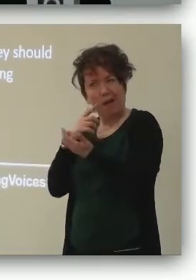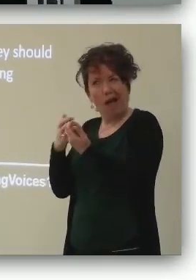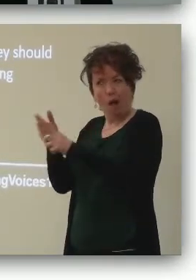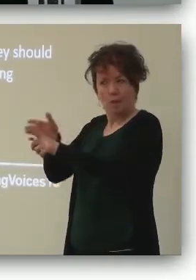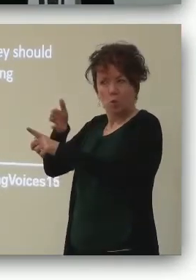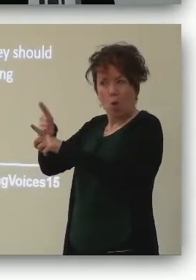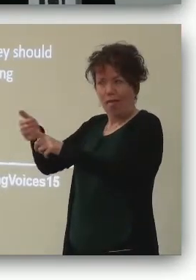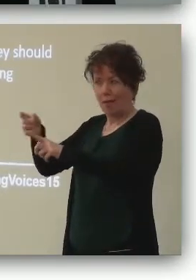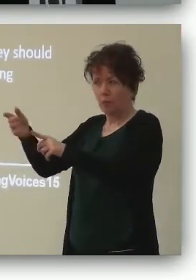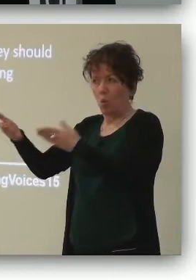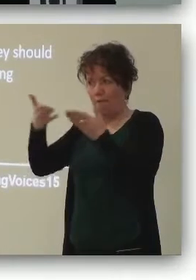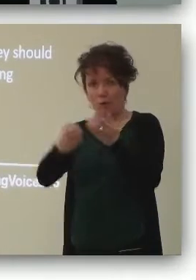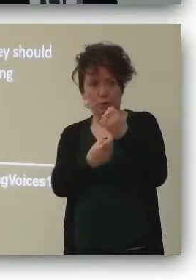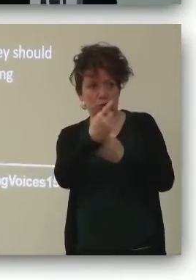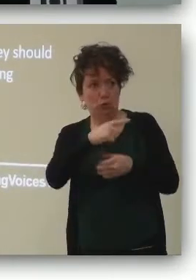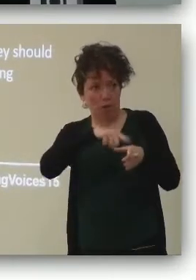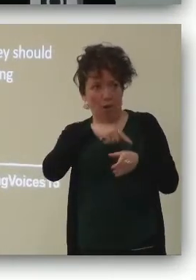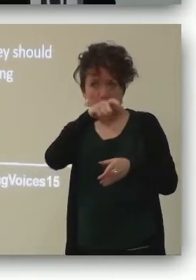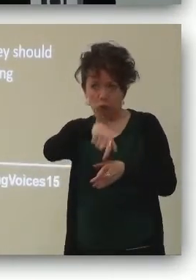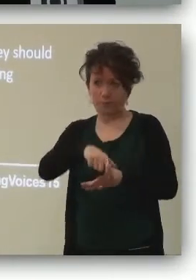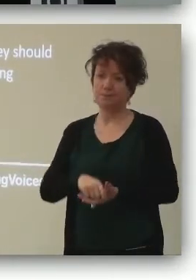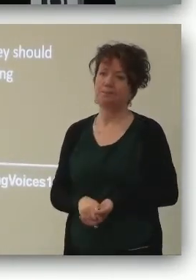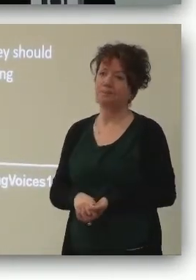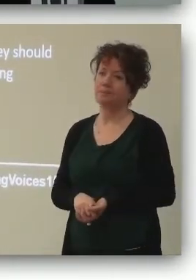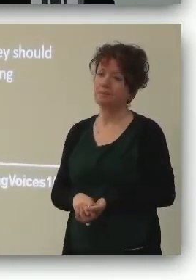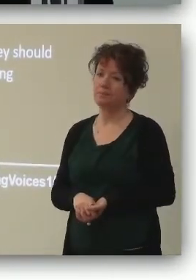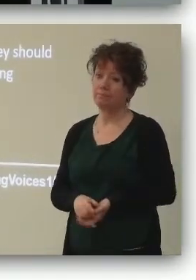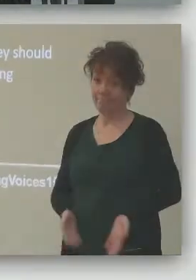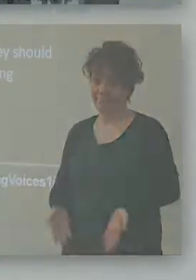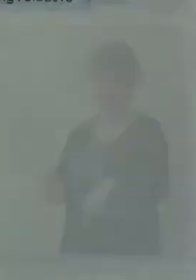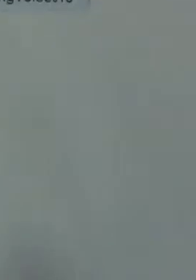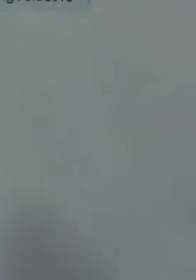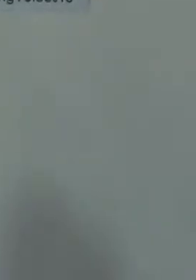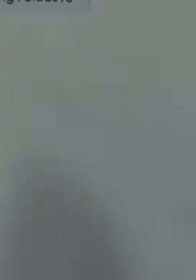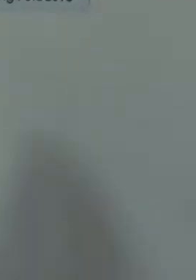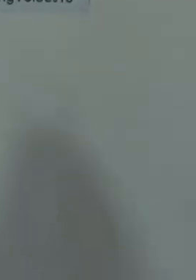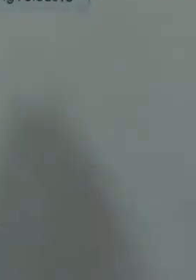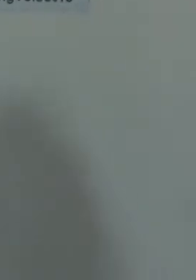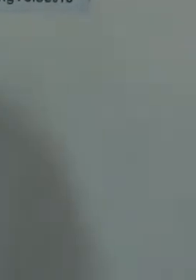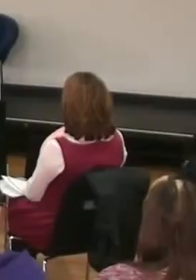back again, both in the room and from the online audience. So off you go.